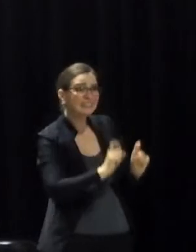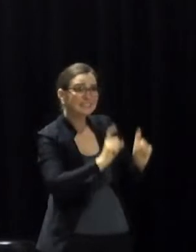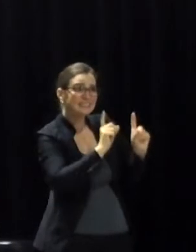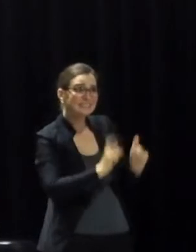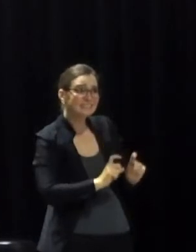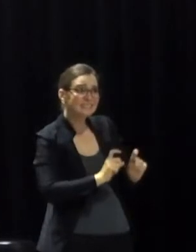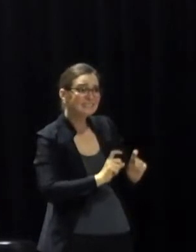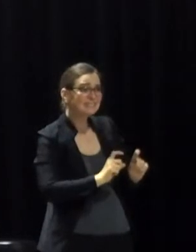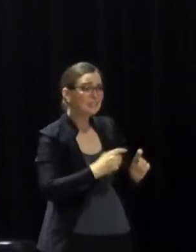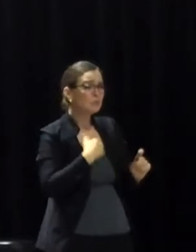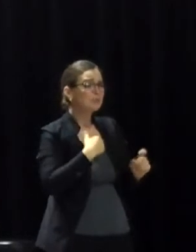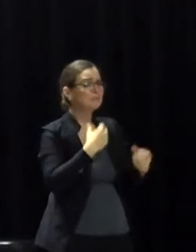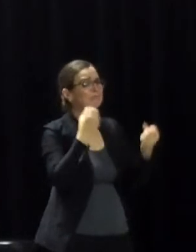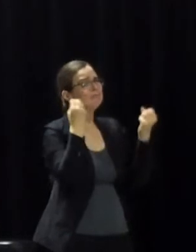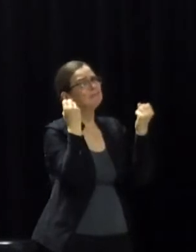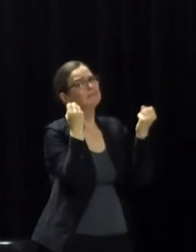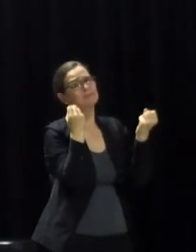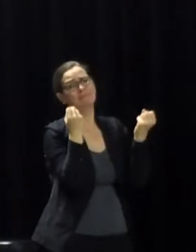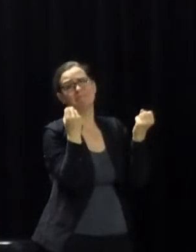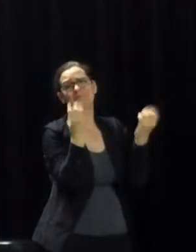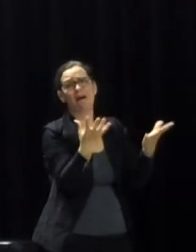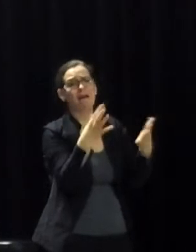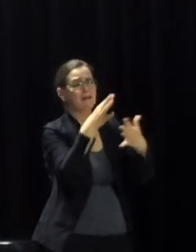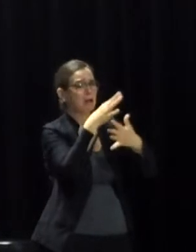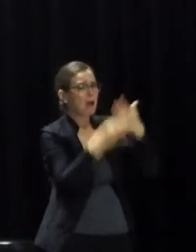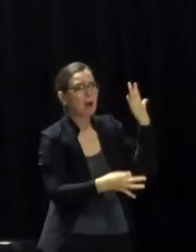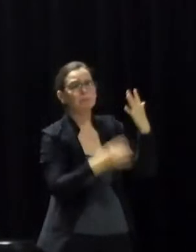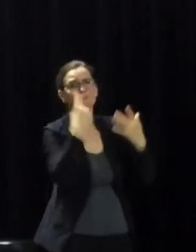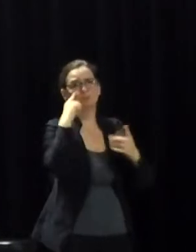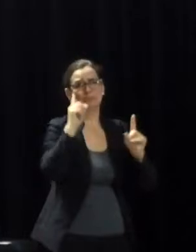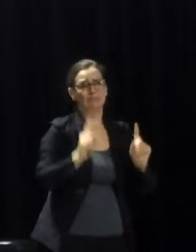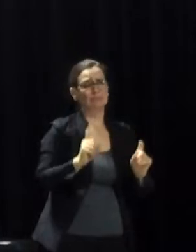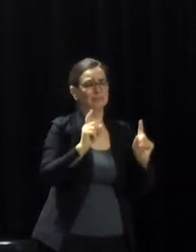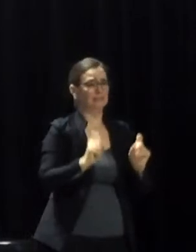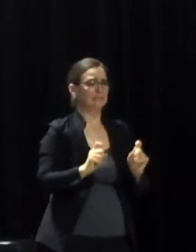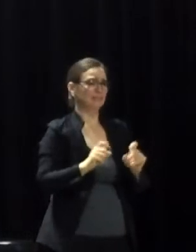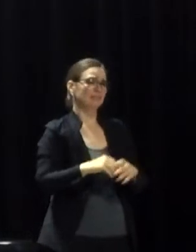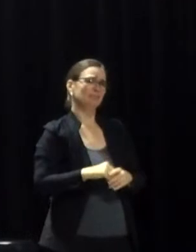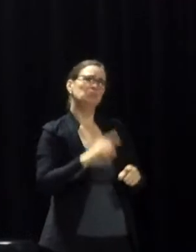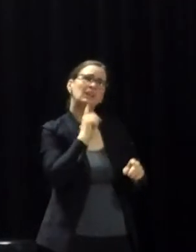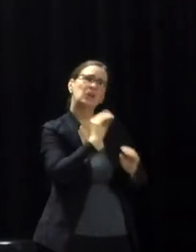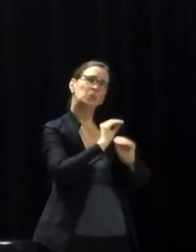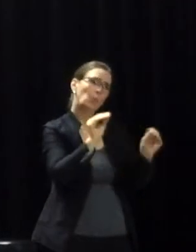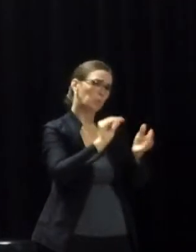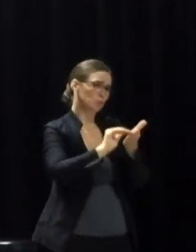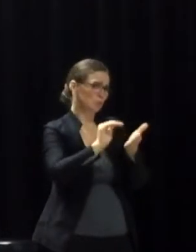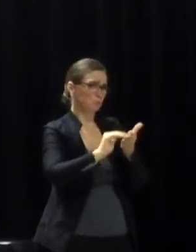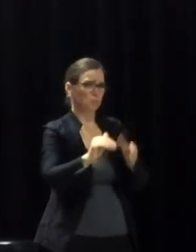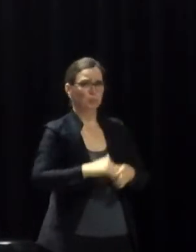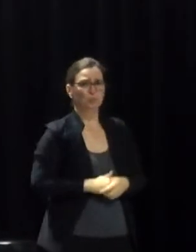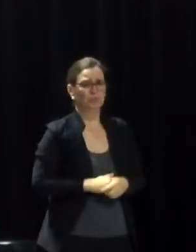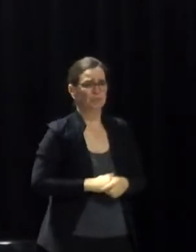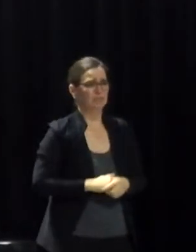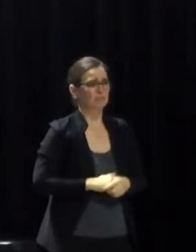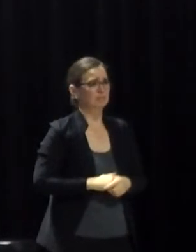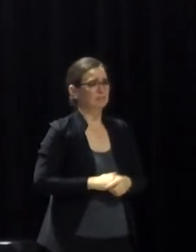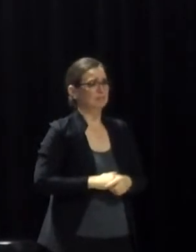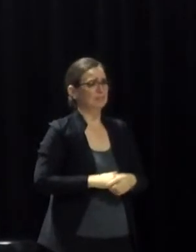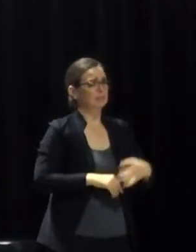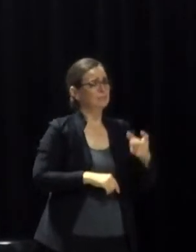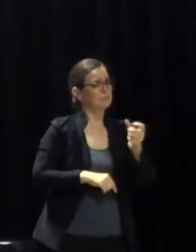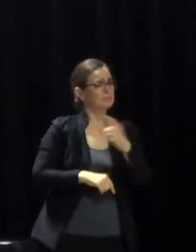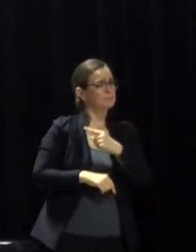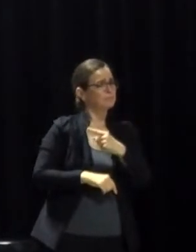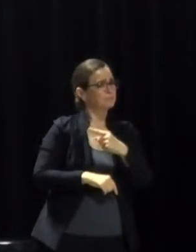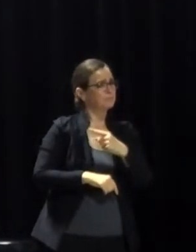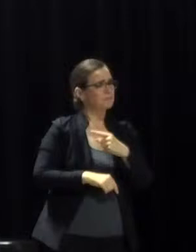community. There's no excuse for that we shouldn't be testing it. Dr. Gupta, how many man hours is all of that?